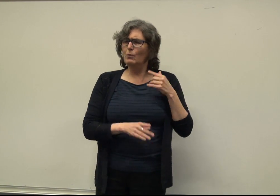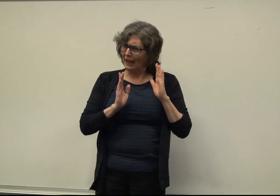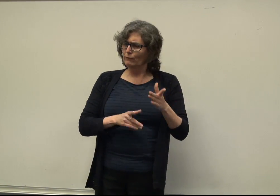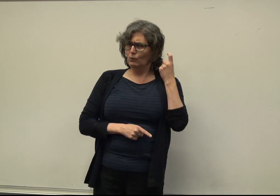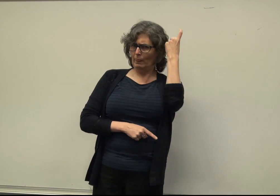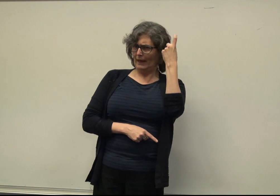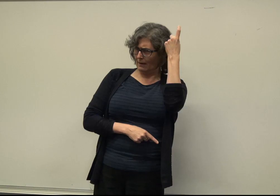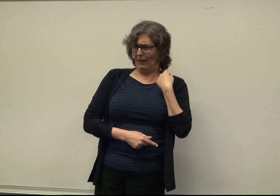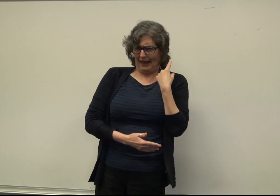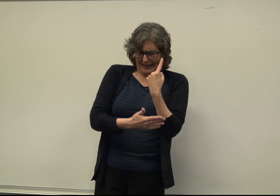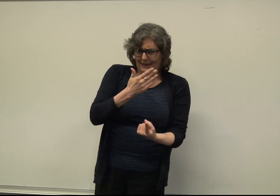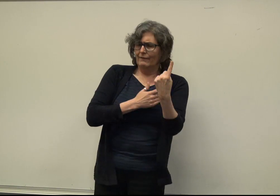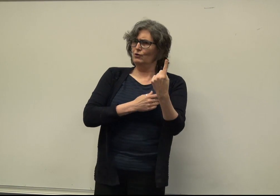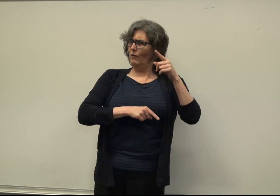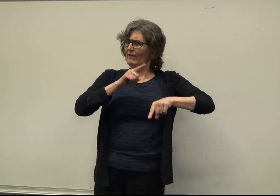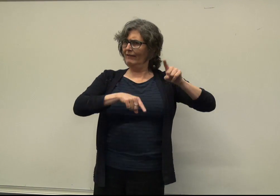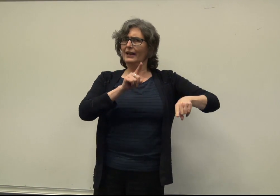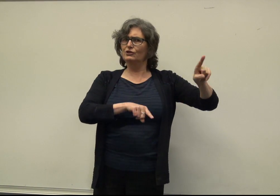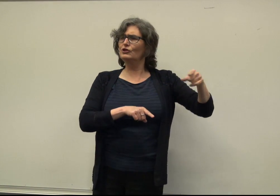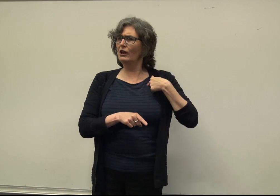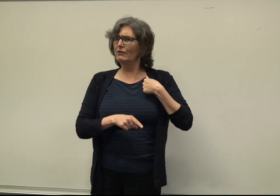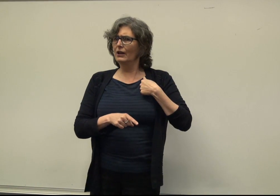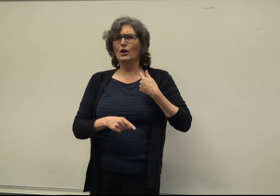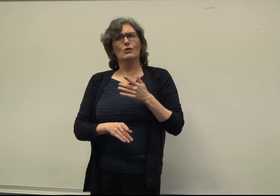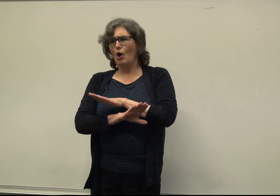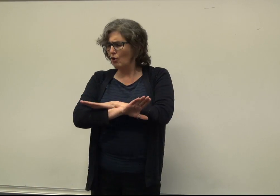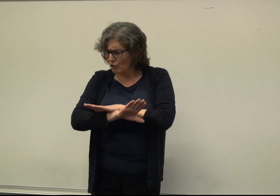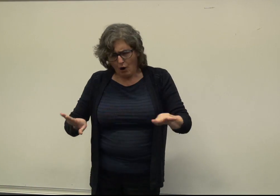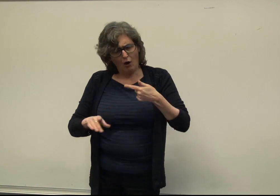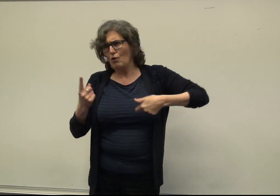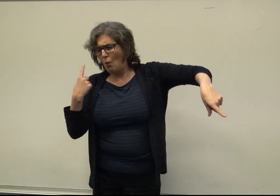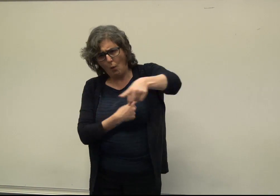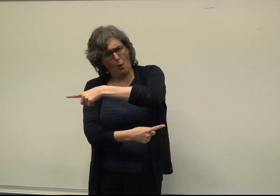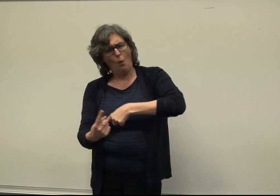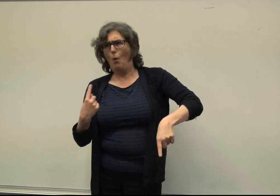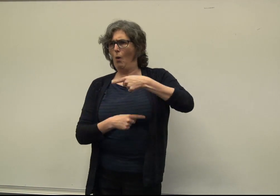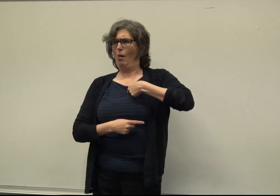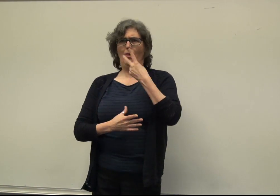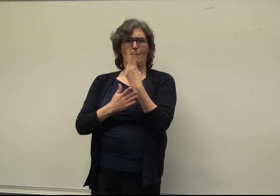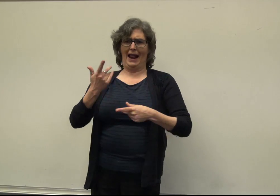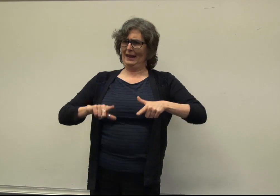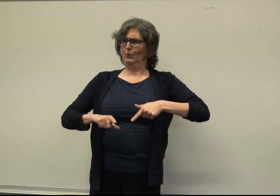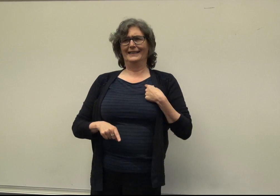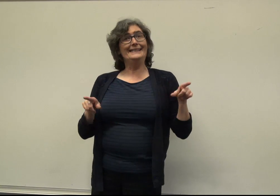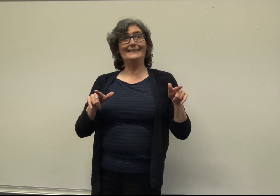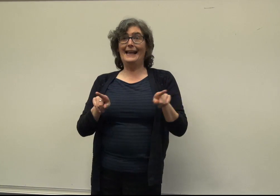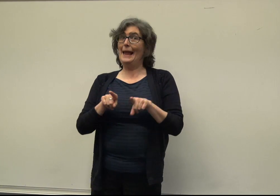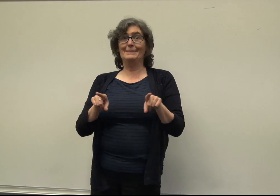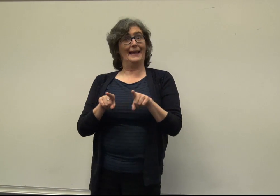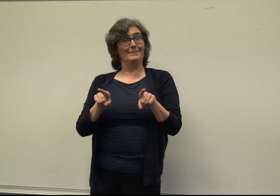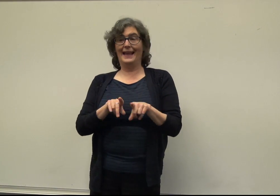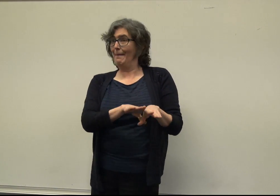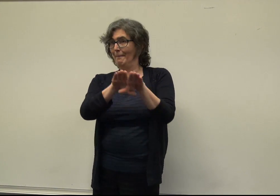to be better understood. Not all bilinguals are the same, because bilingualism, as I said before, is affected by